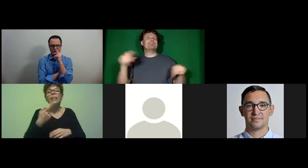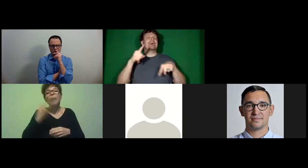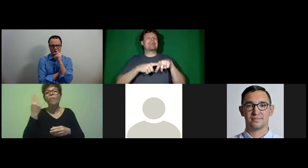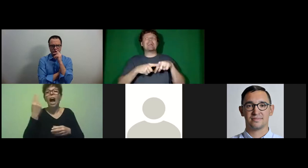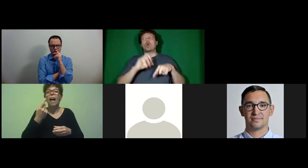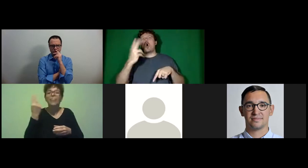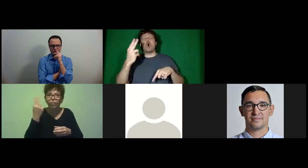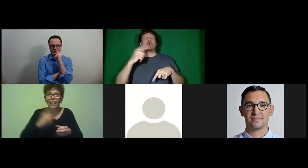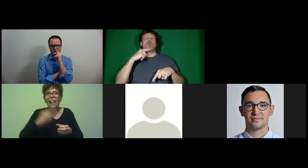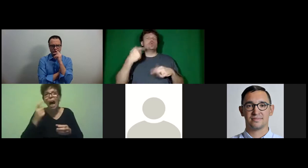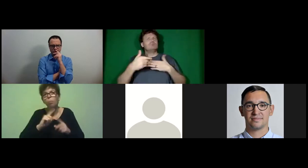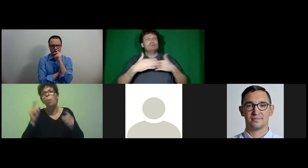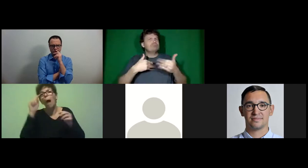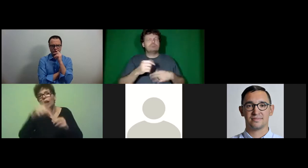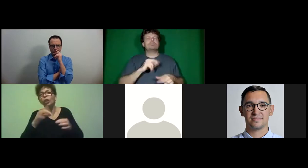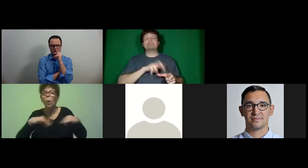Slovenia